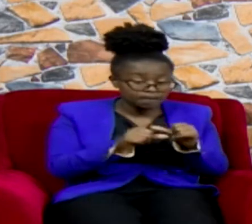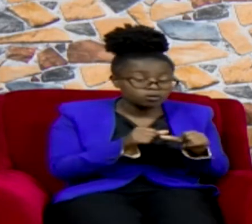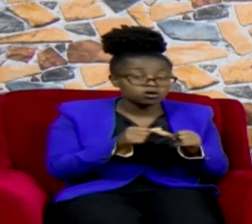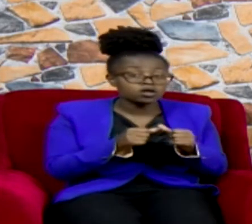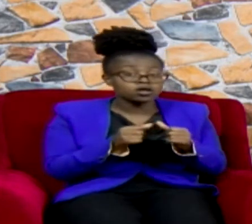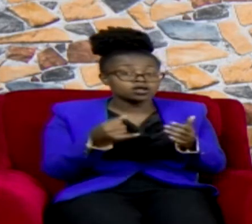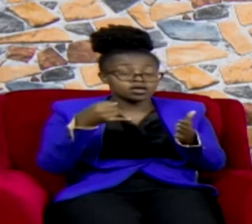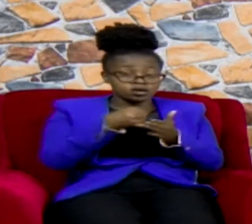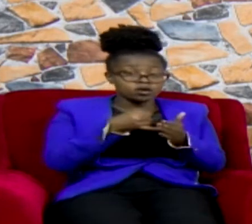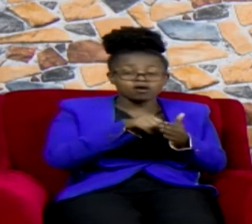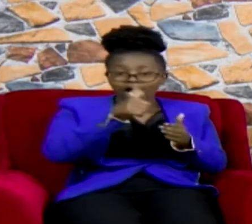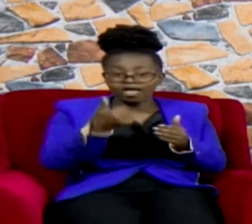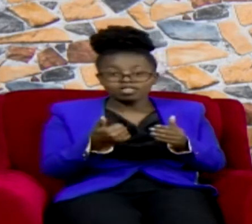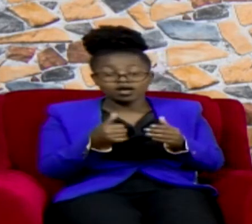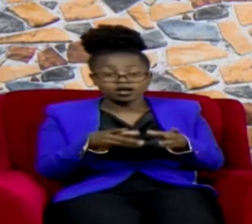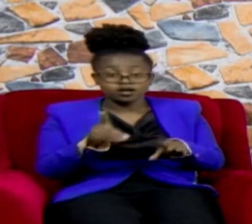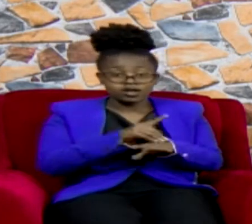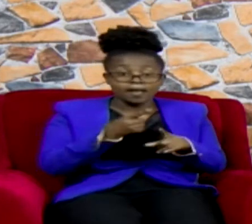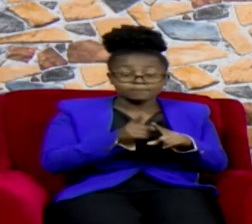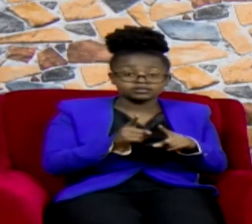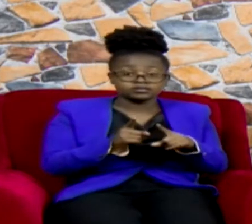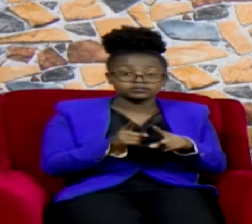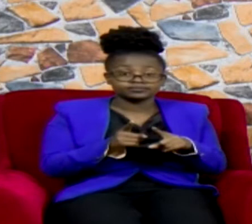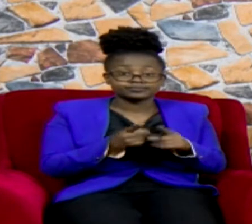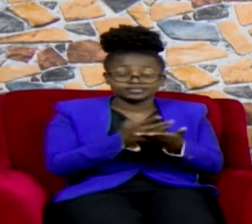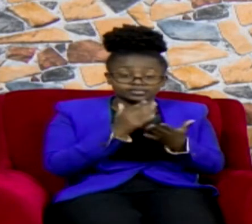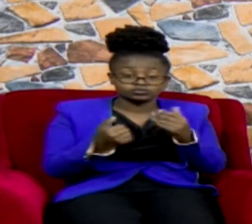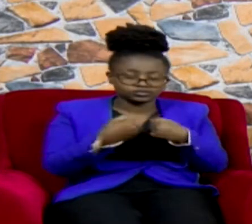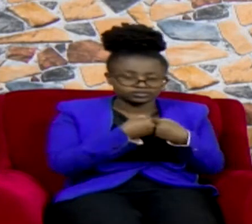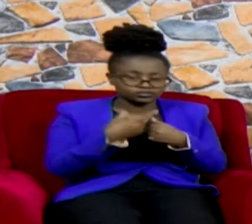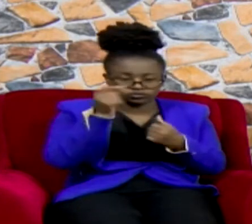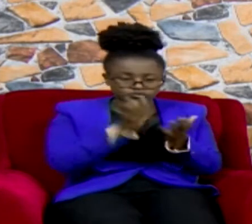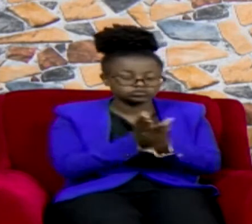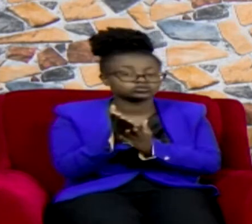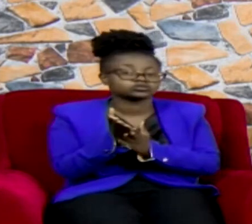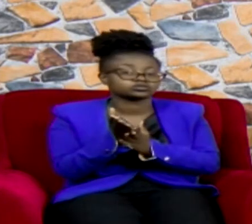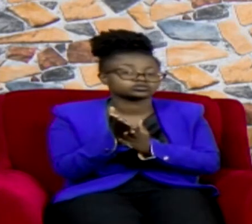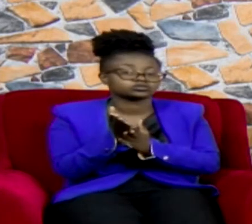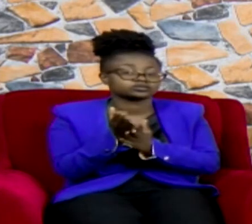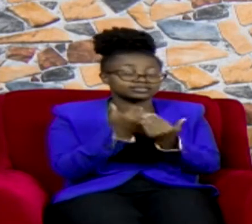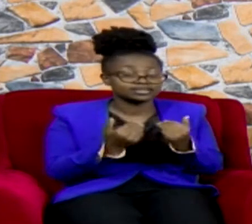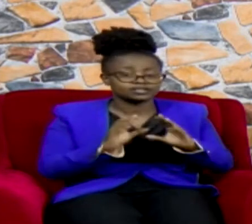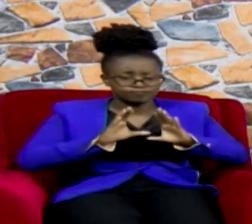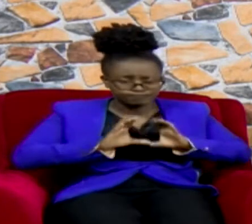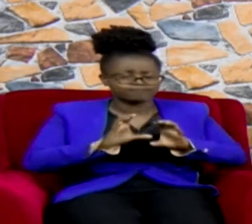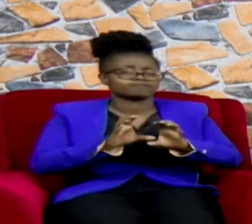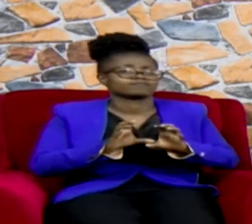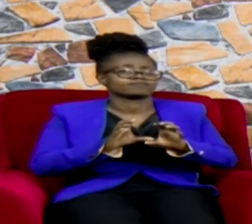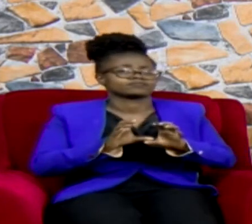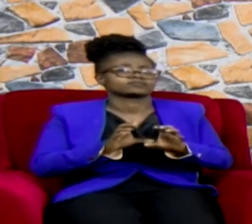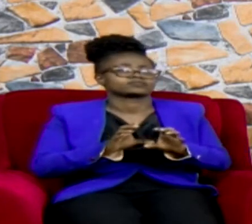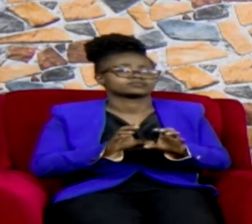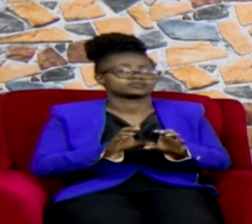integration, I know it's a topic of another day, but now since at least it came up, that are some of the challenges we go through, because a child is forced to stay in a